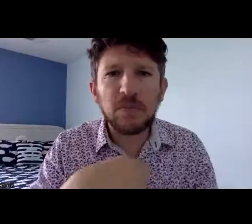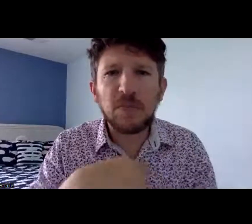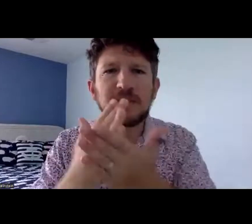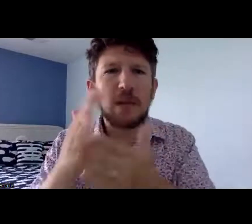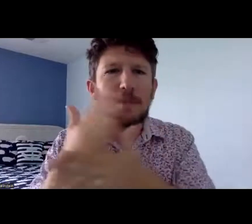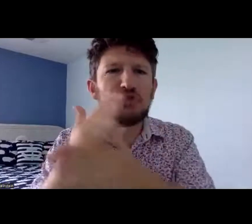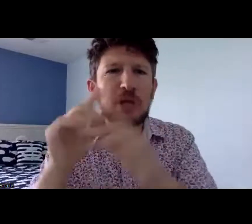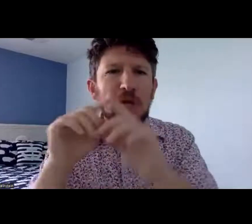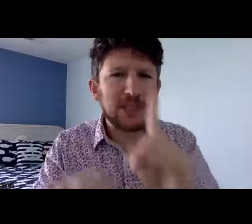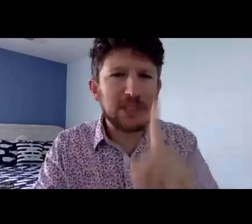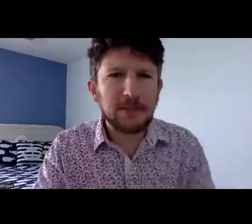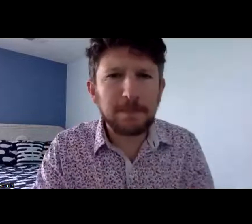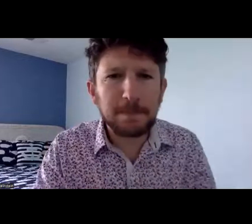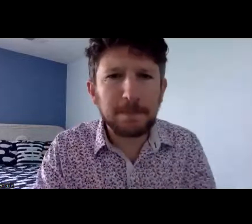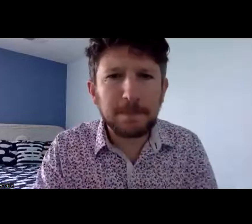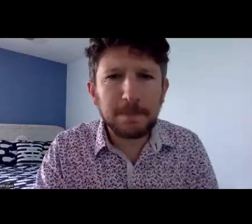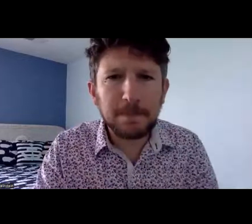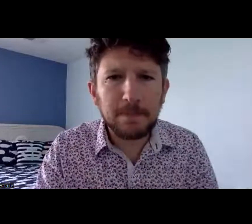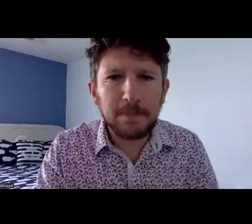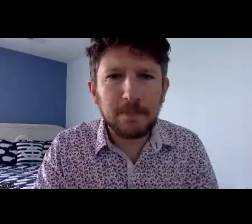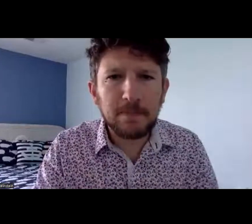So bear with me.